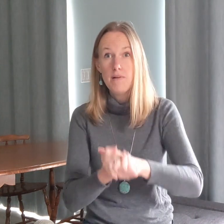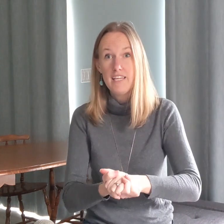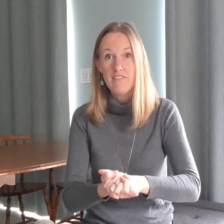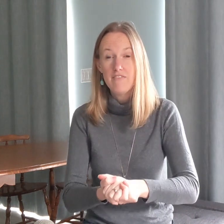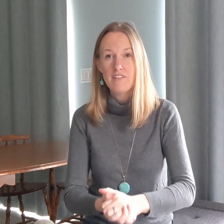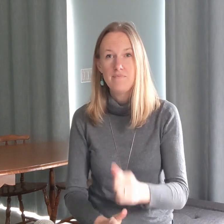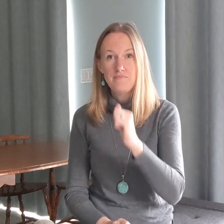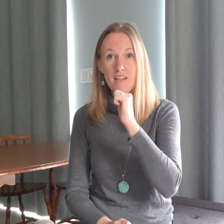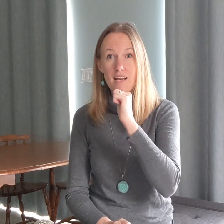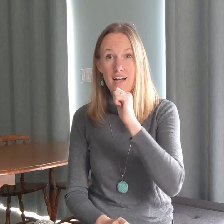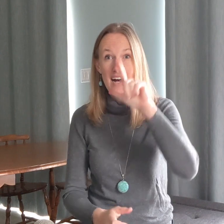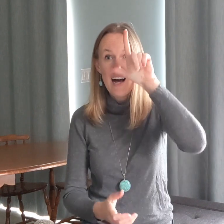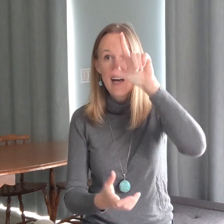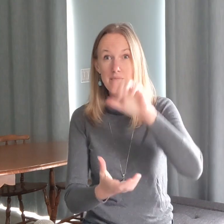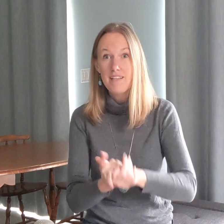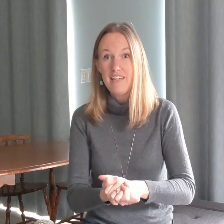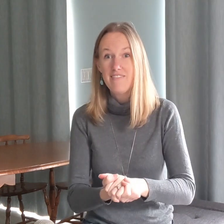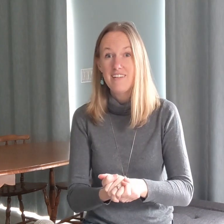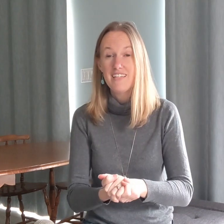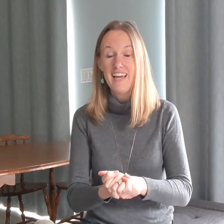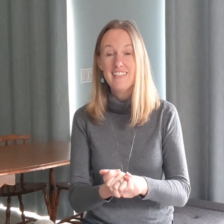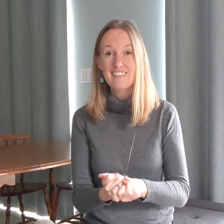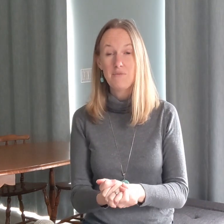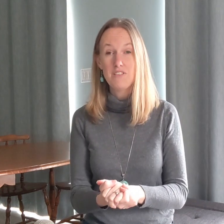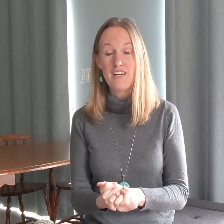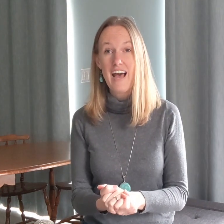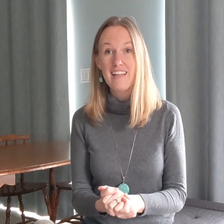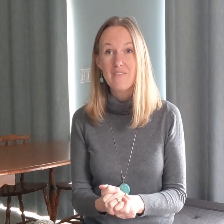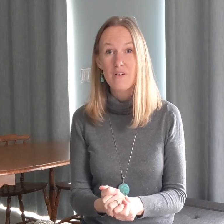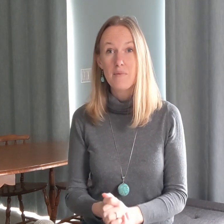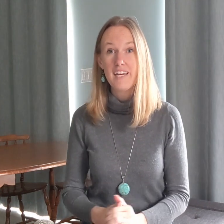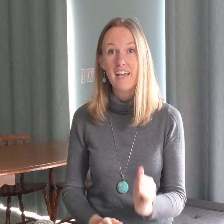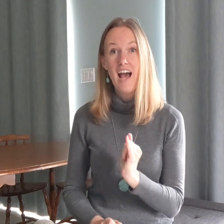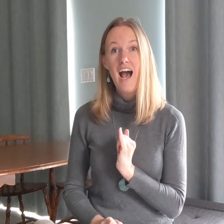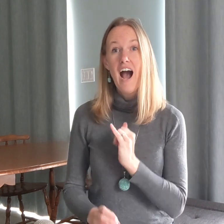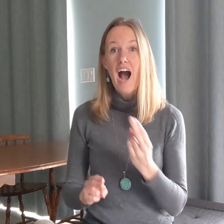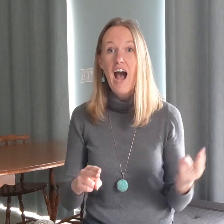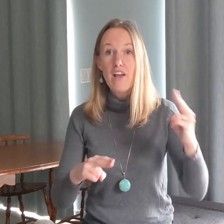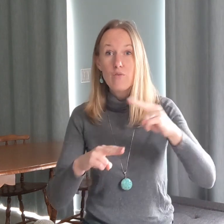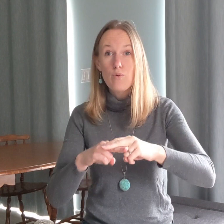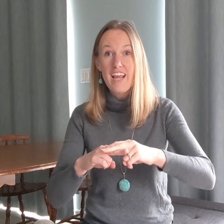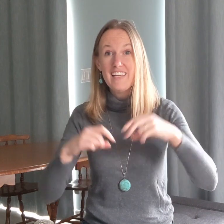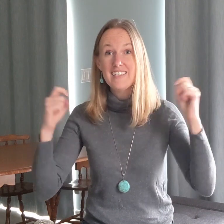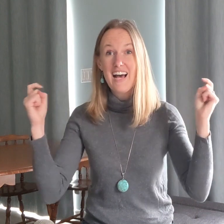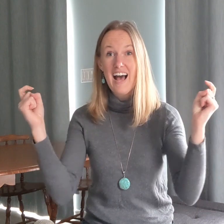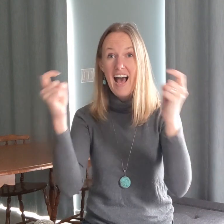Unbelief. Unbelief. Okay so we'll try that line from the beginning. I raise a